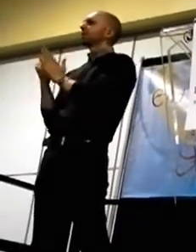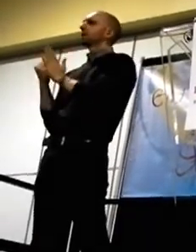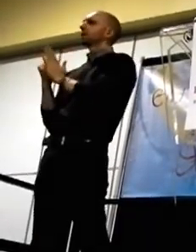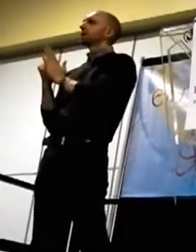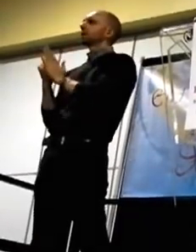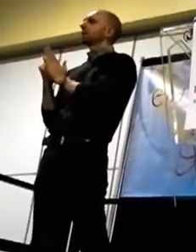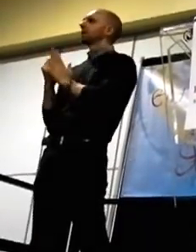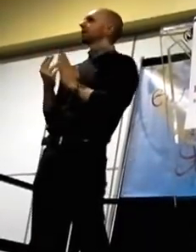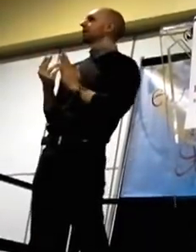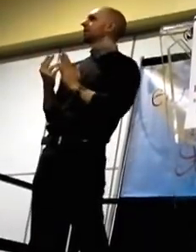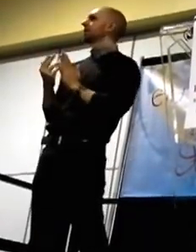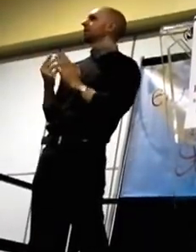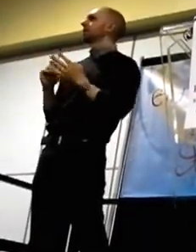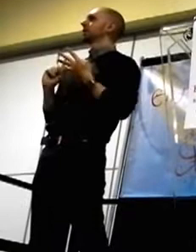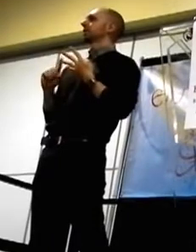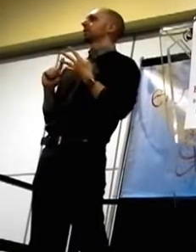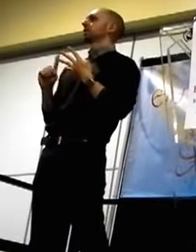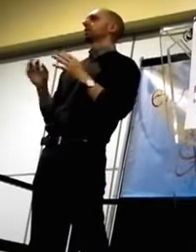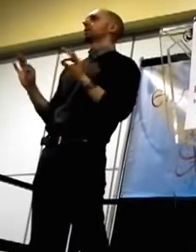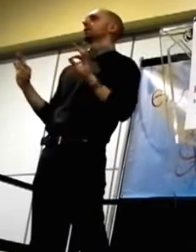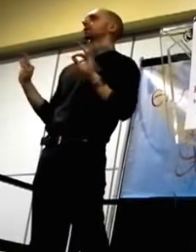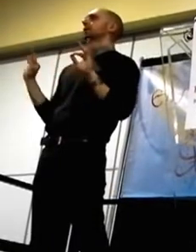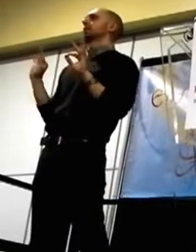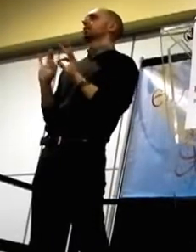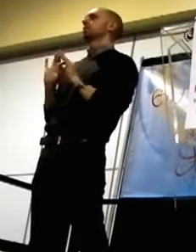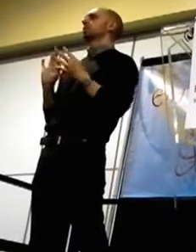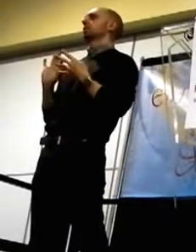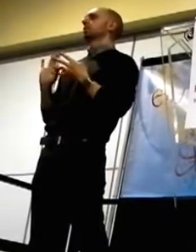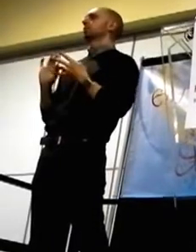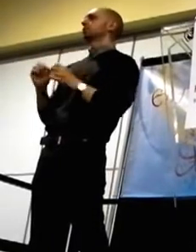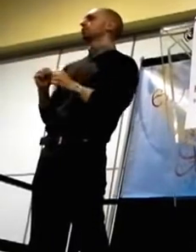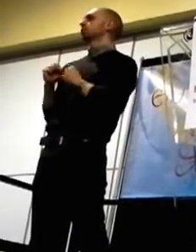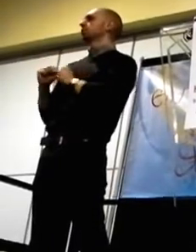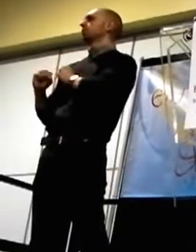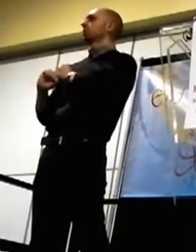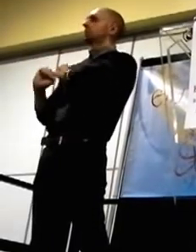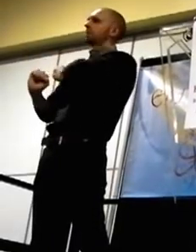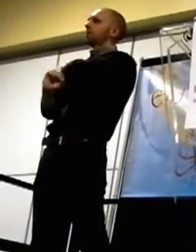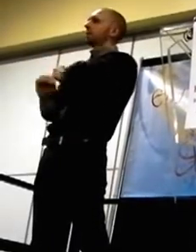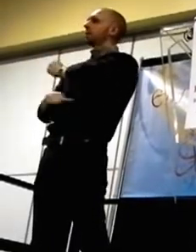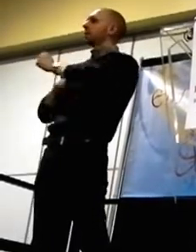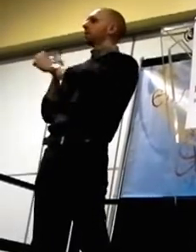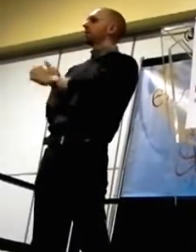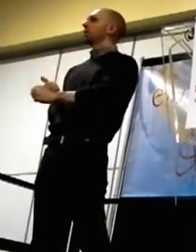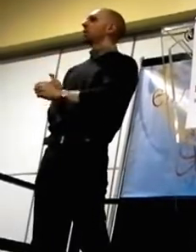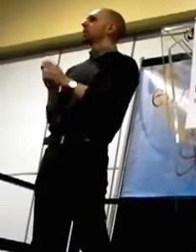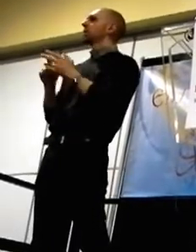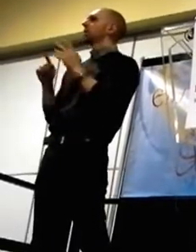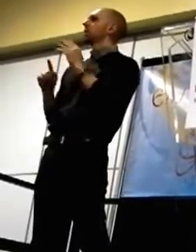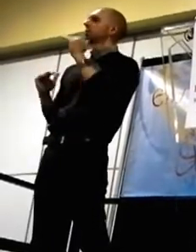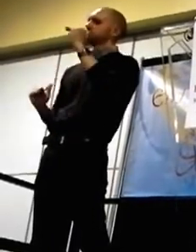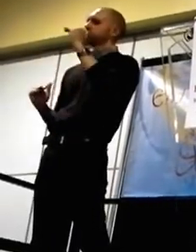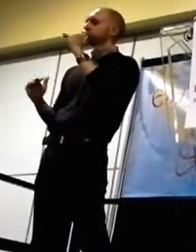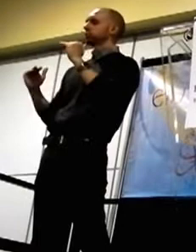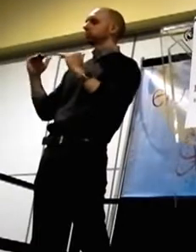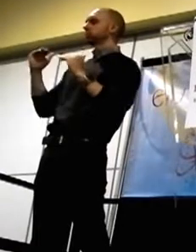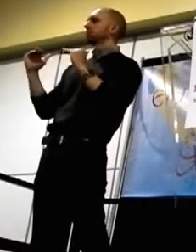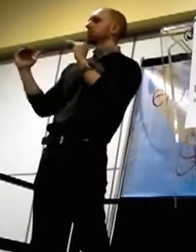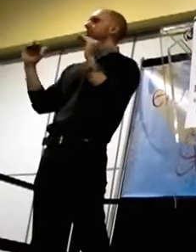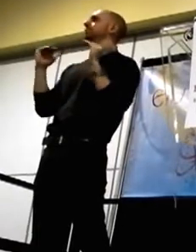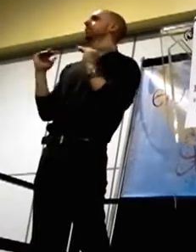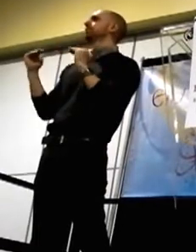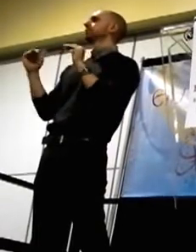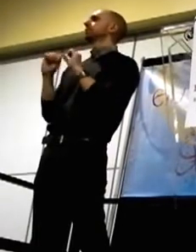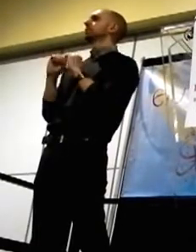important pillars which will bring social justice, which will bring peace to society